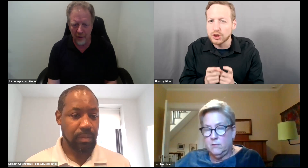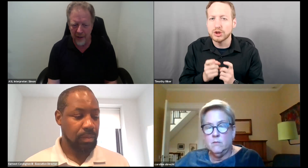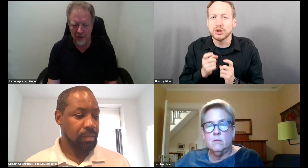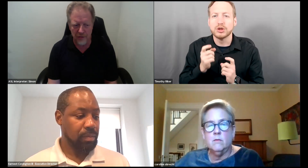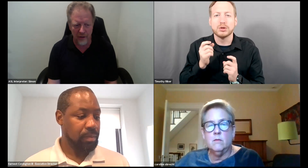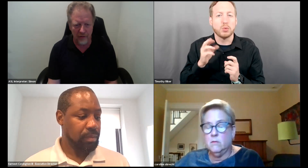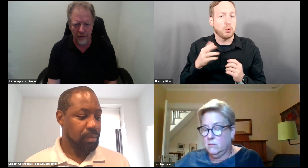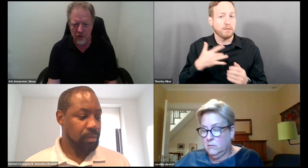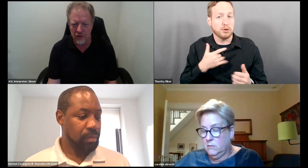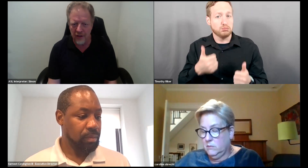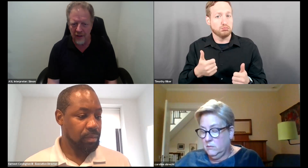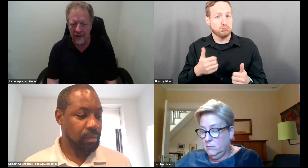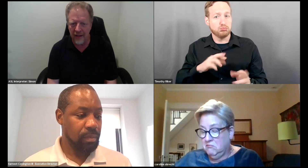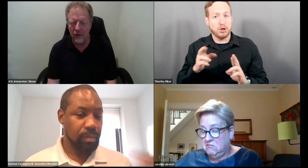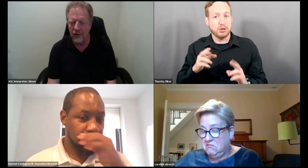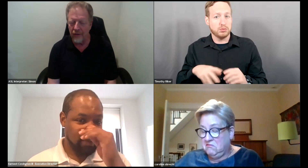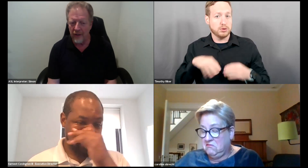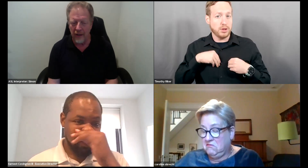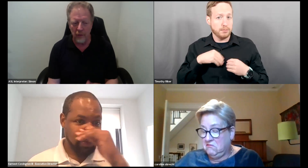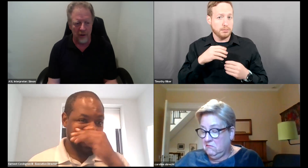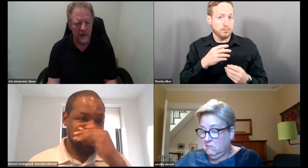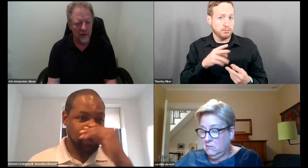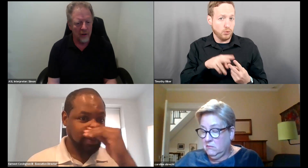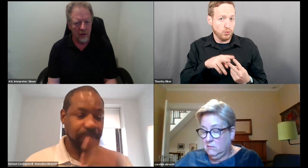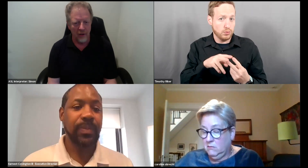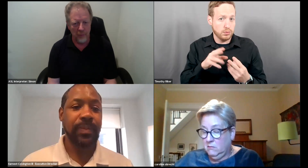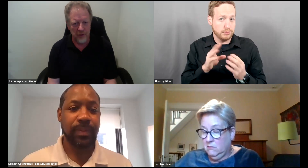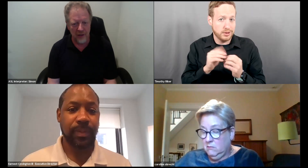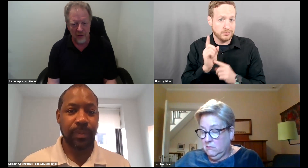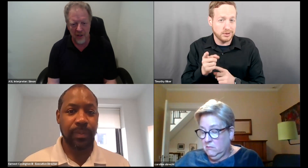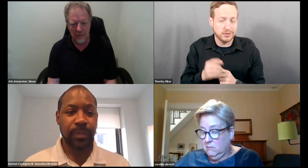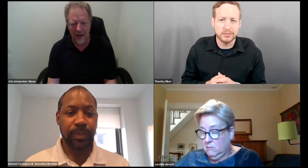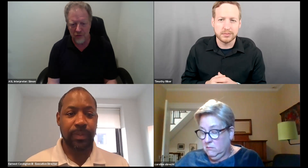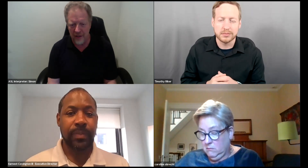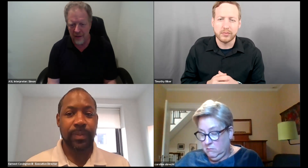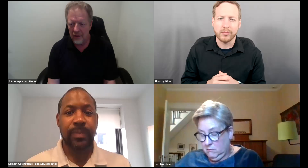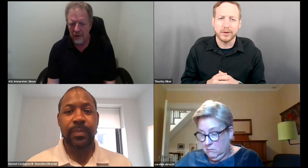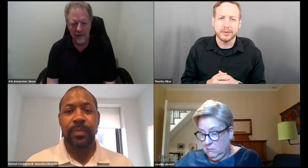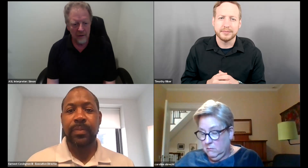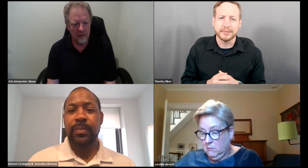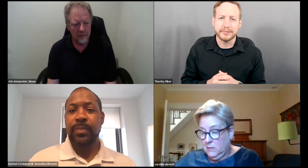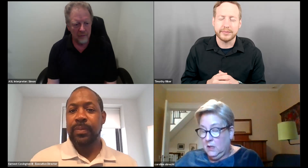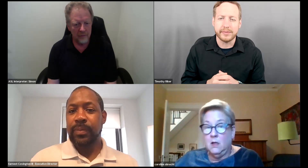any recommendations for any revisions or anything like that? Or do you felt that they were good enough to proceed to accept them as written?